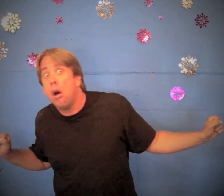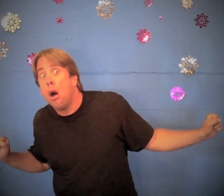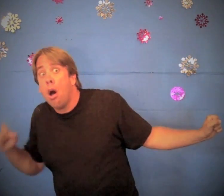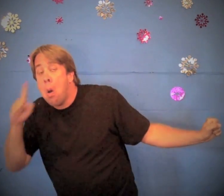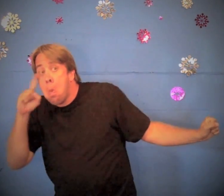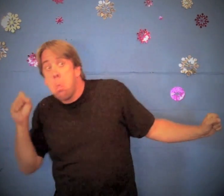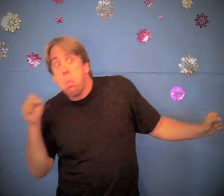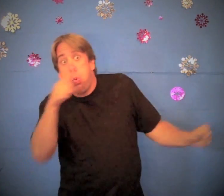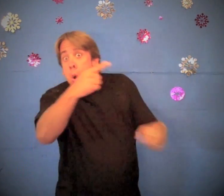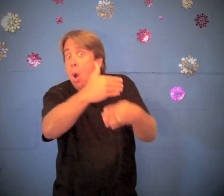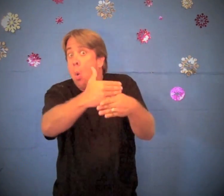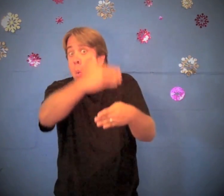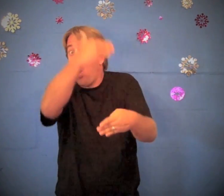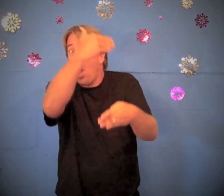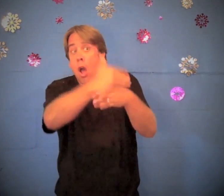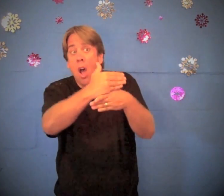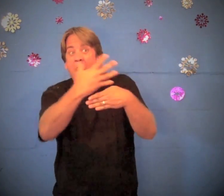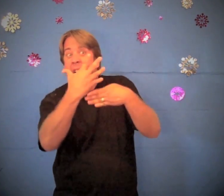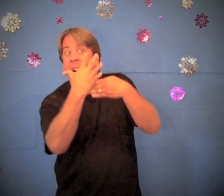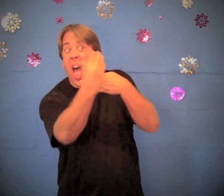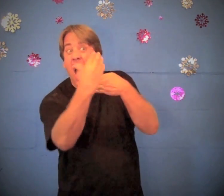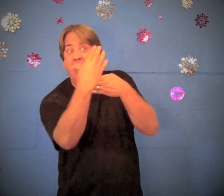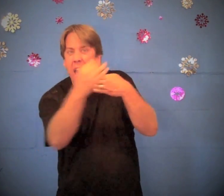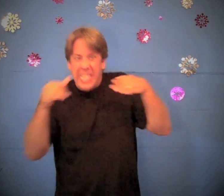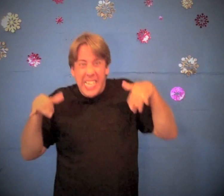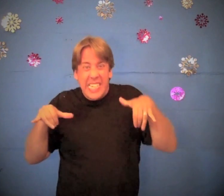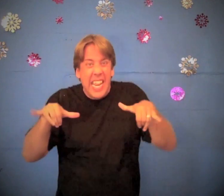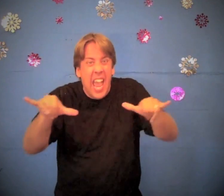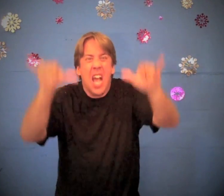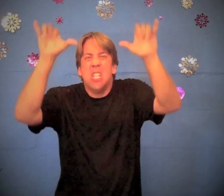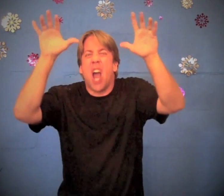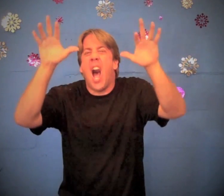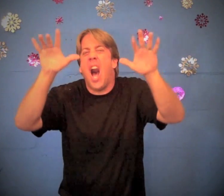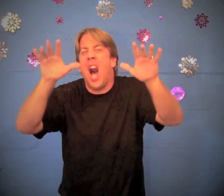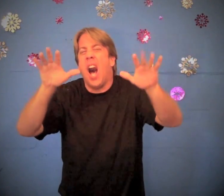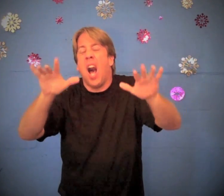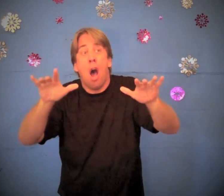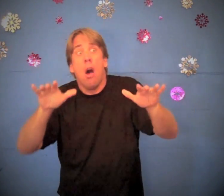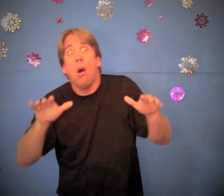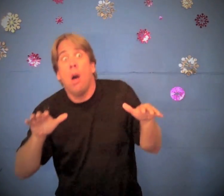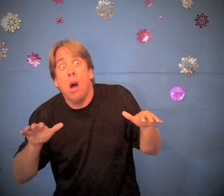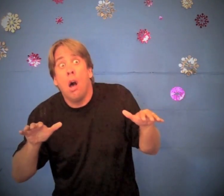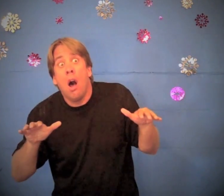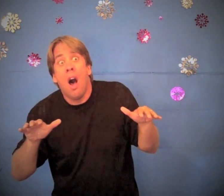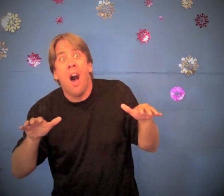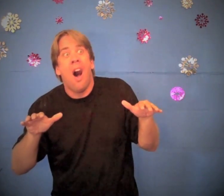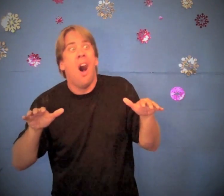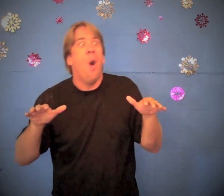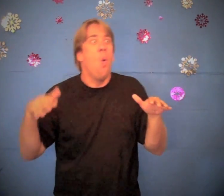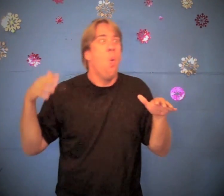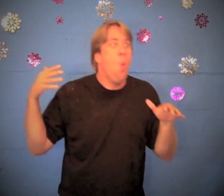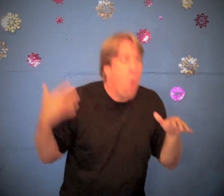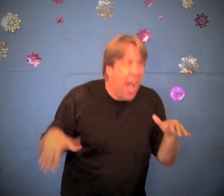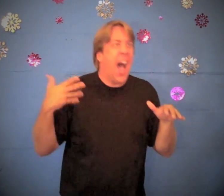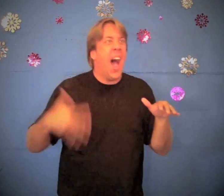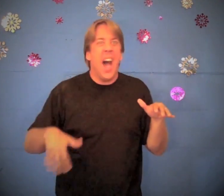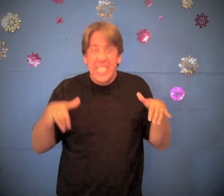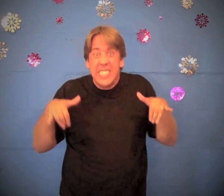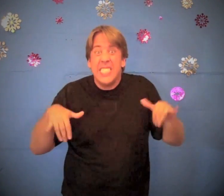But when he woke up, his dream was gone. The snow was still everywhere. New